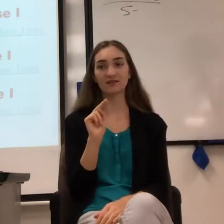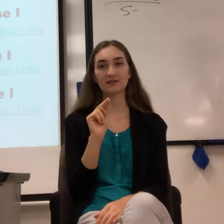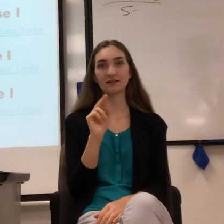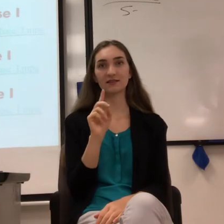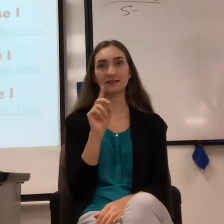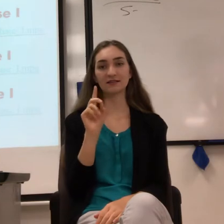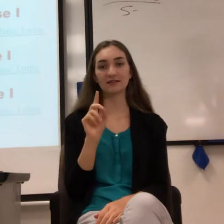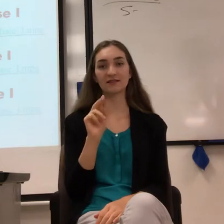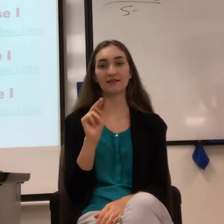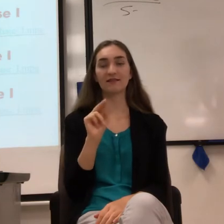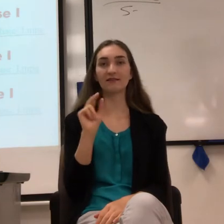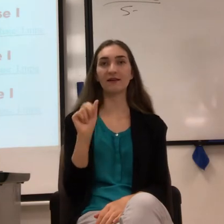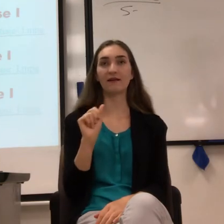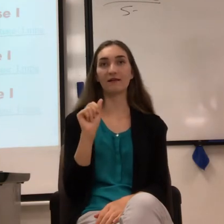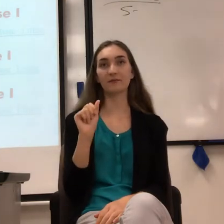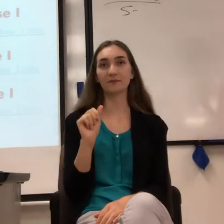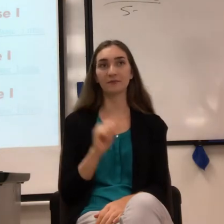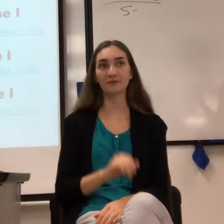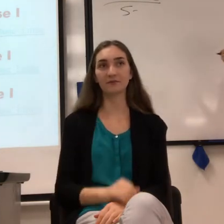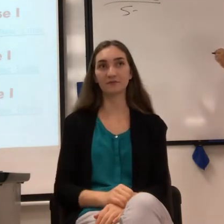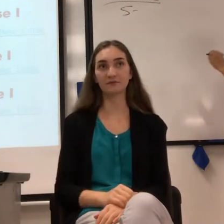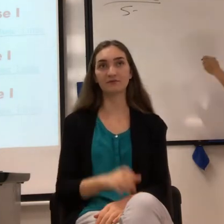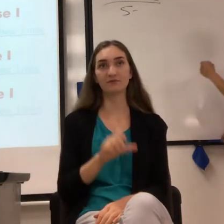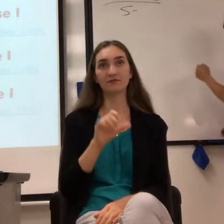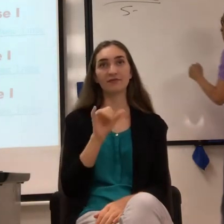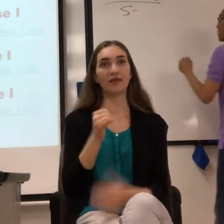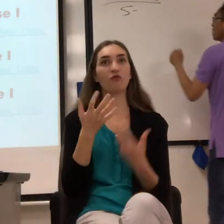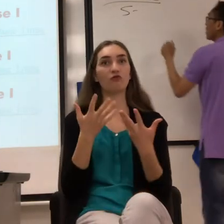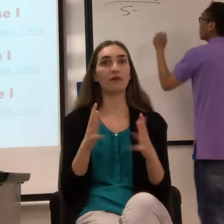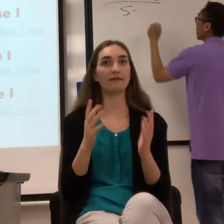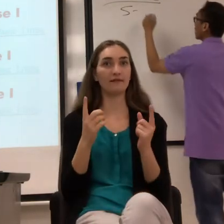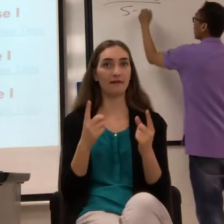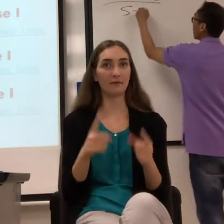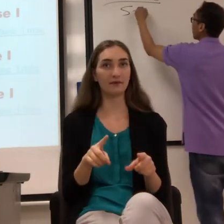DNA. Yeah. That already happens, right?